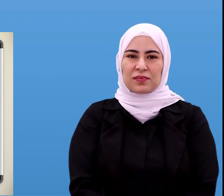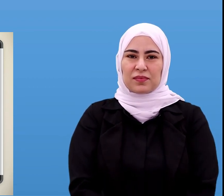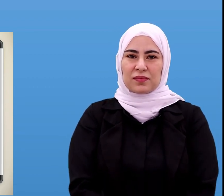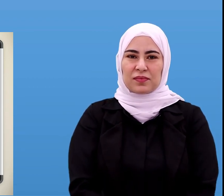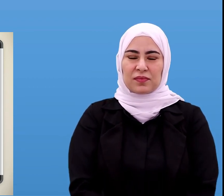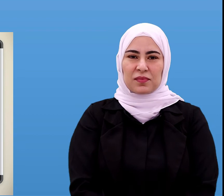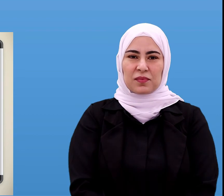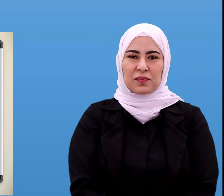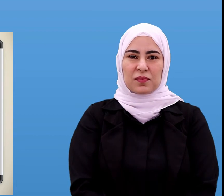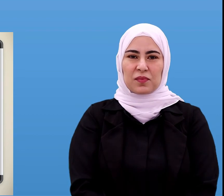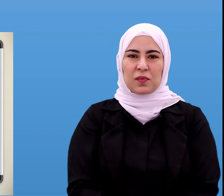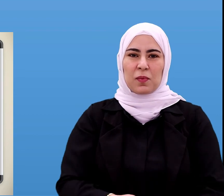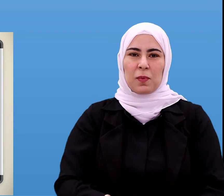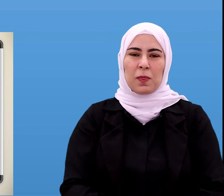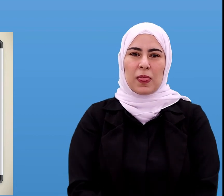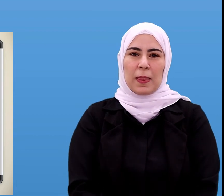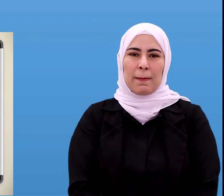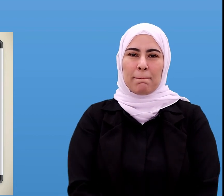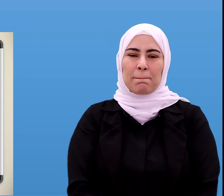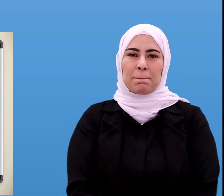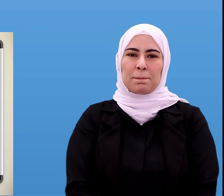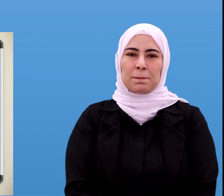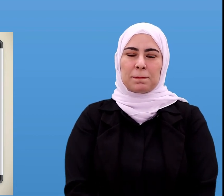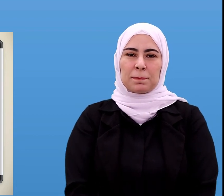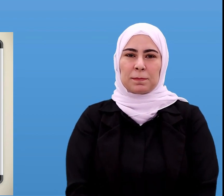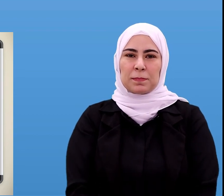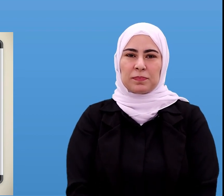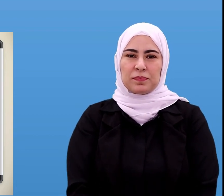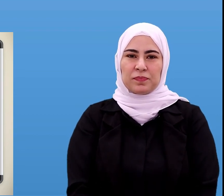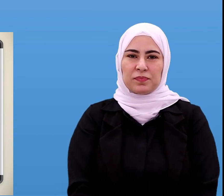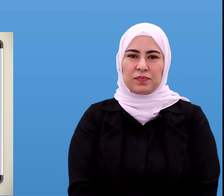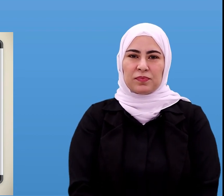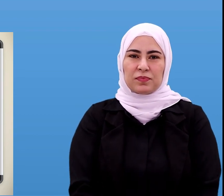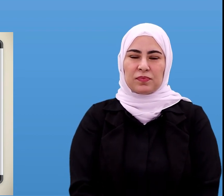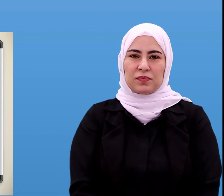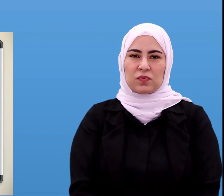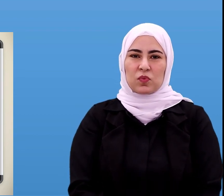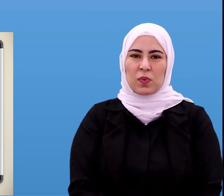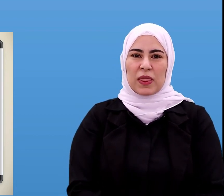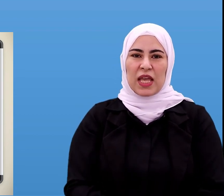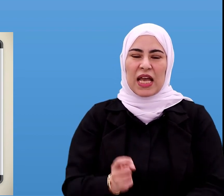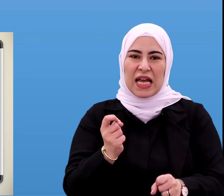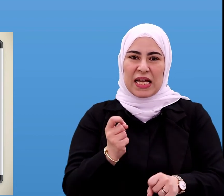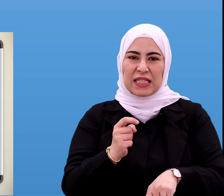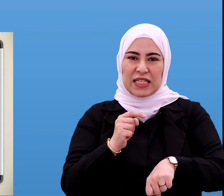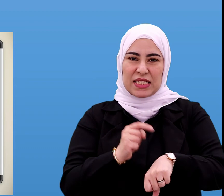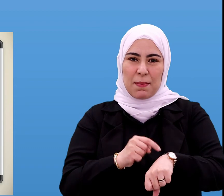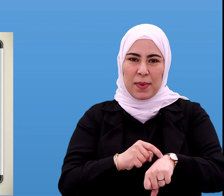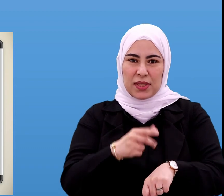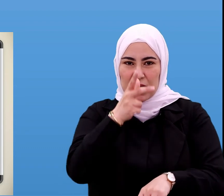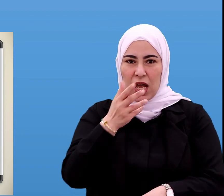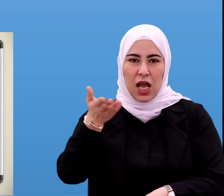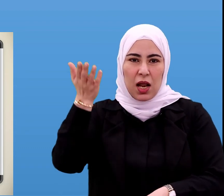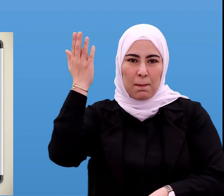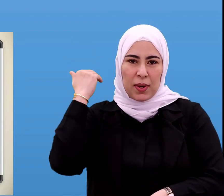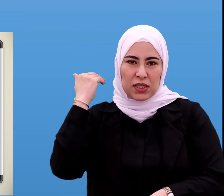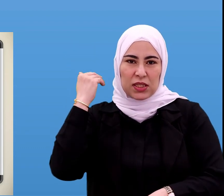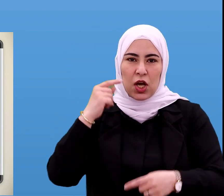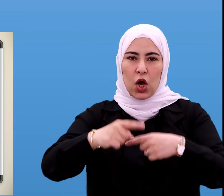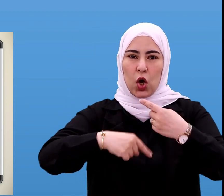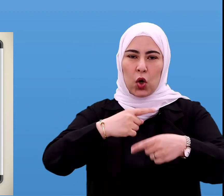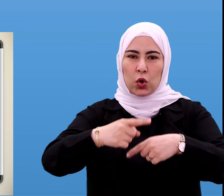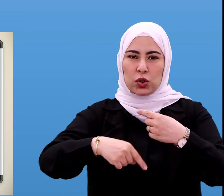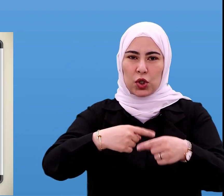What I'm trying to say in the past continuous is basically referring to something that happened in the